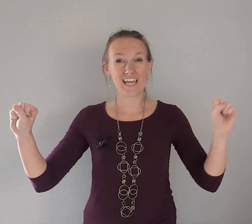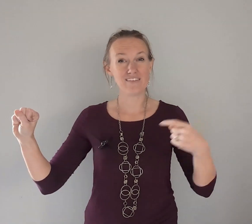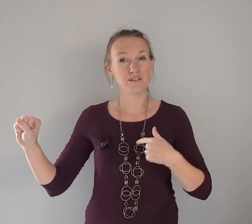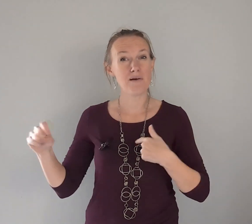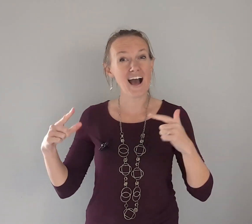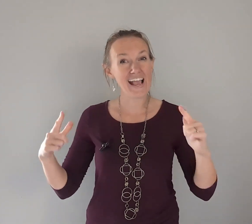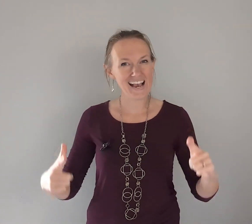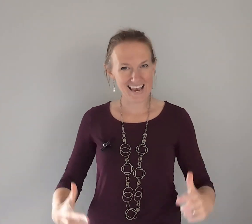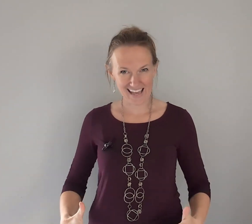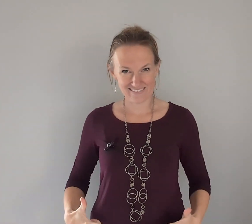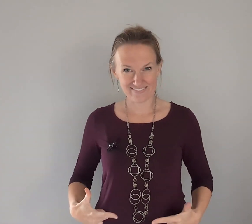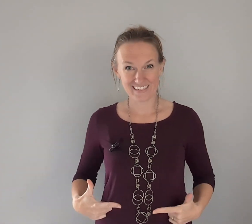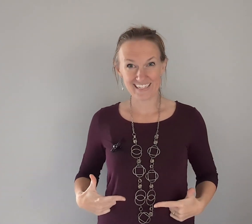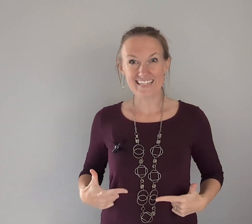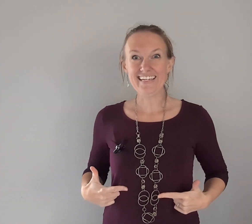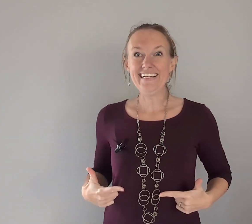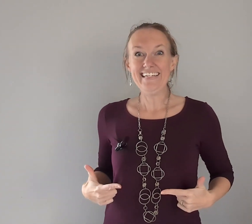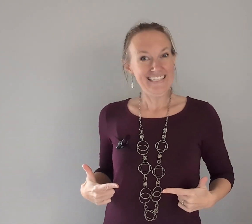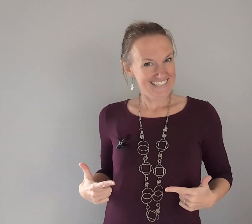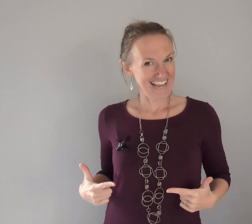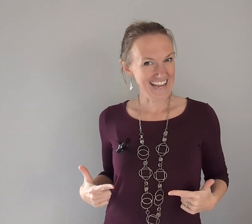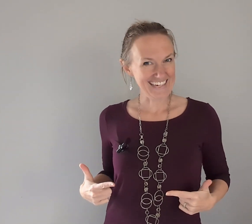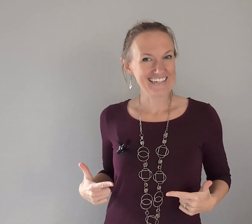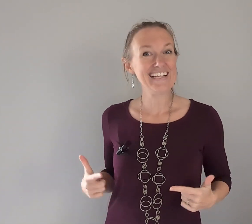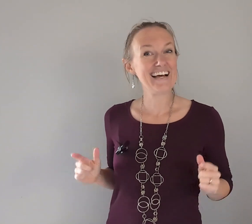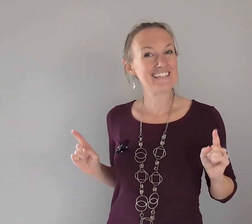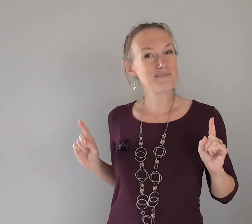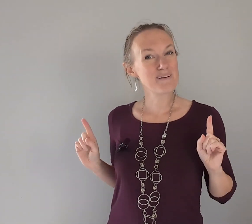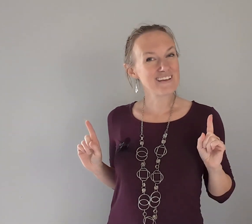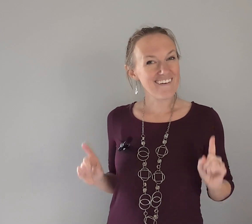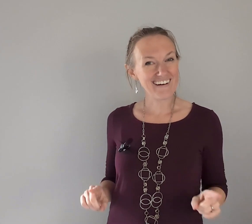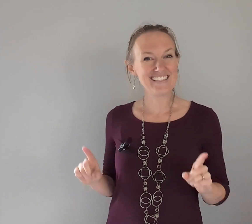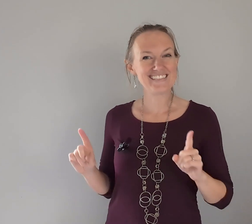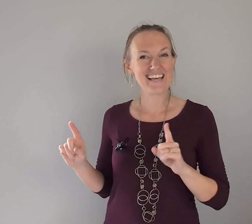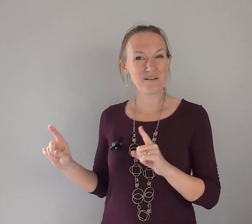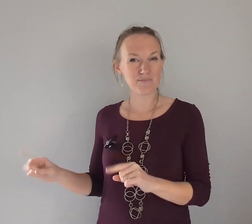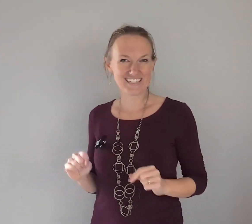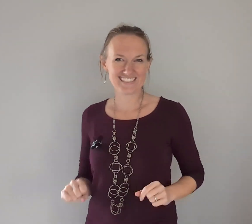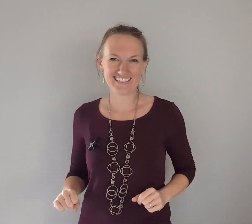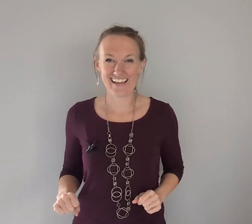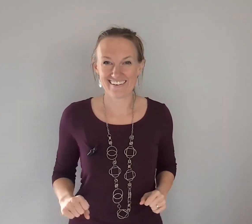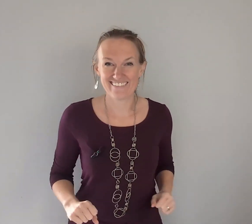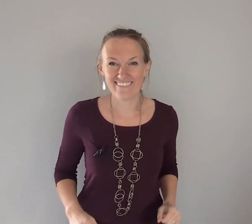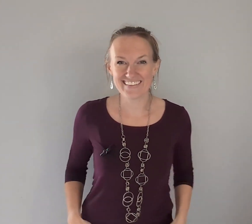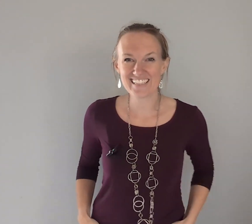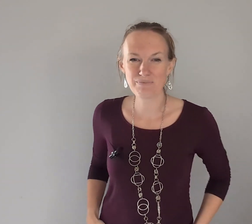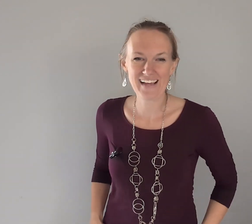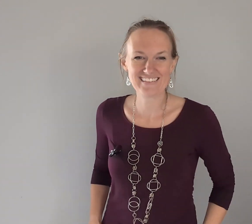saved my life. Hey, now let's put the chorus and the bridge together. One last practice,